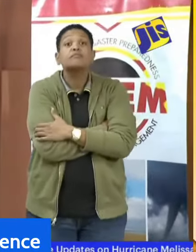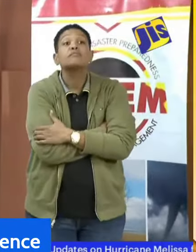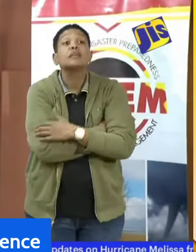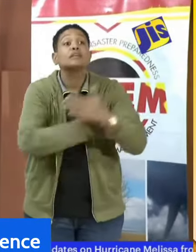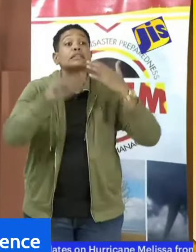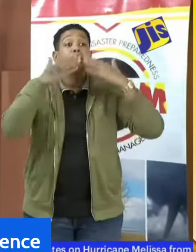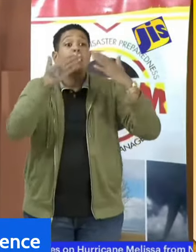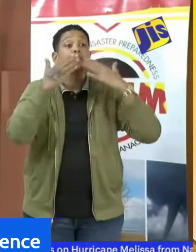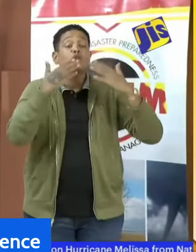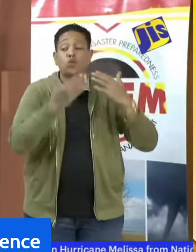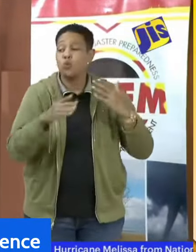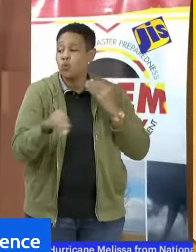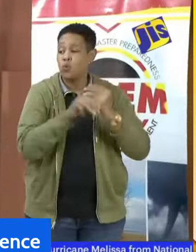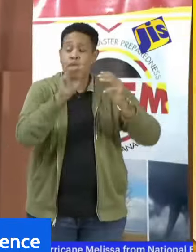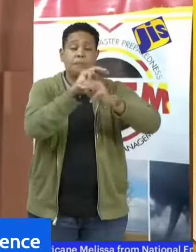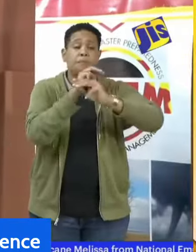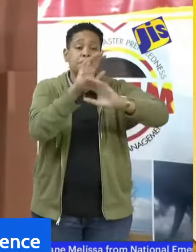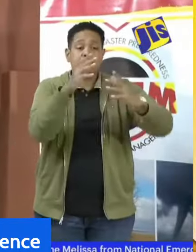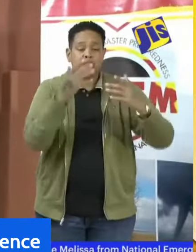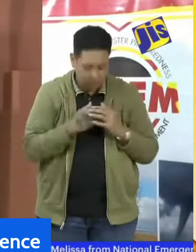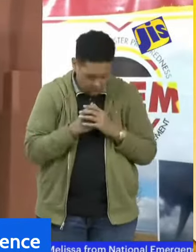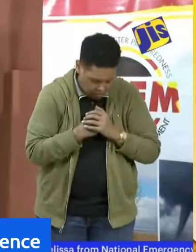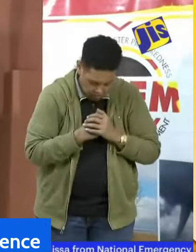Thank you, Minister.